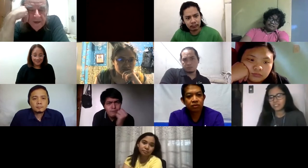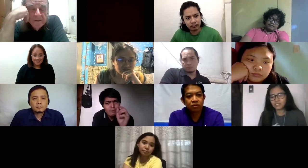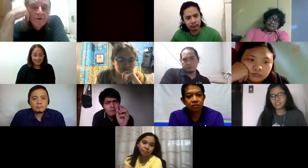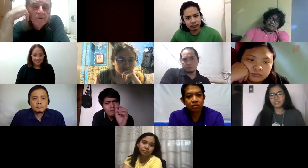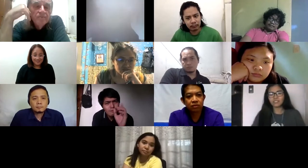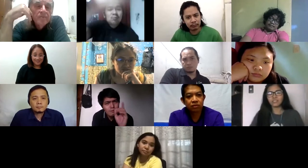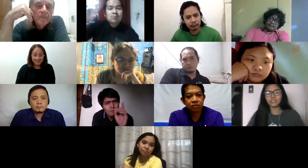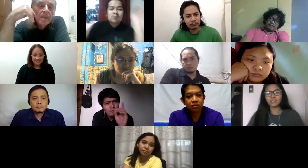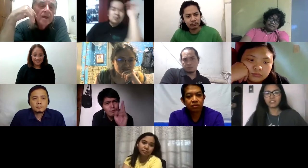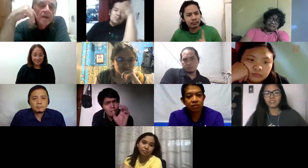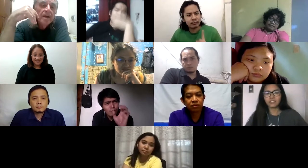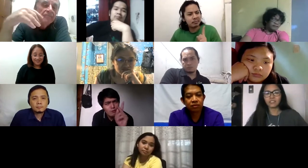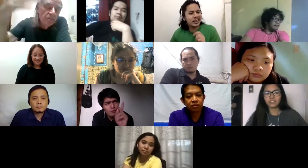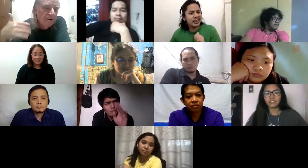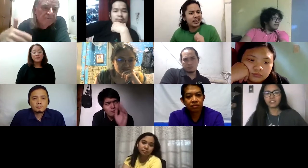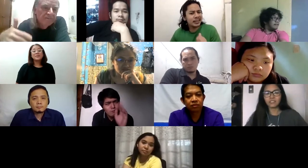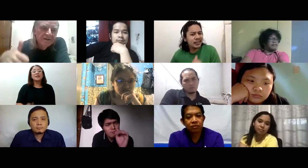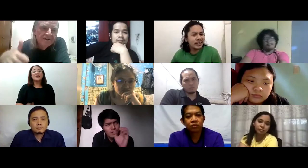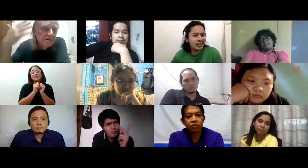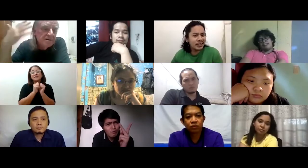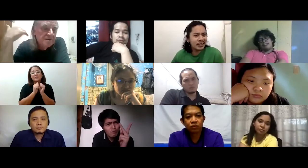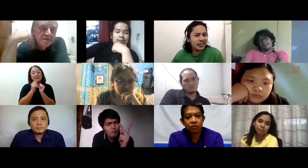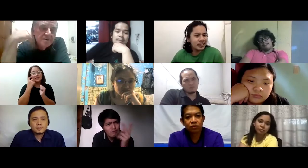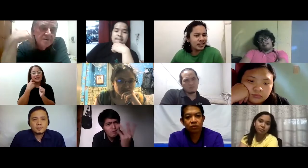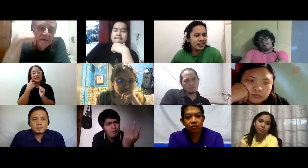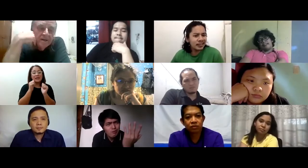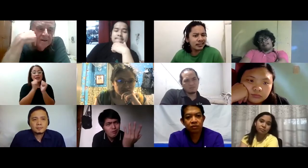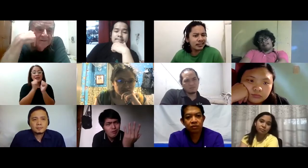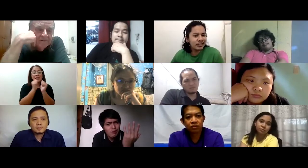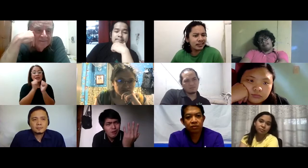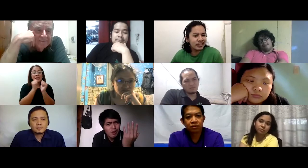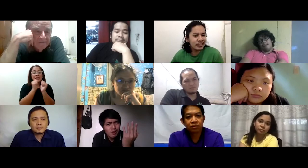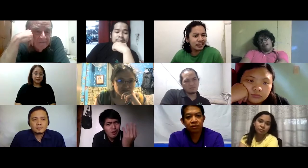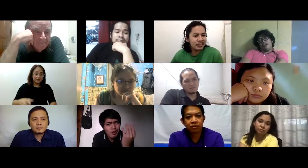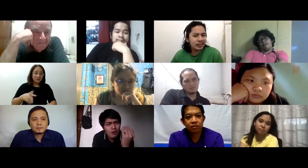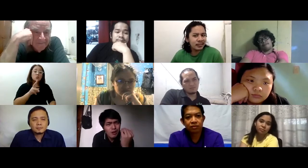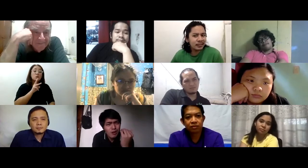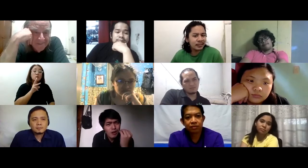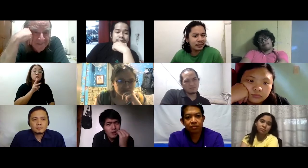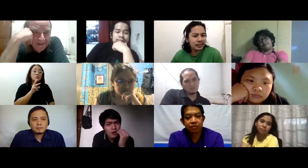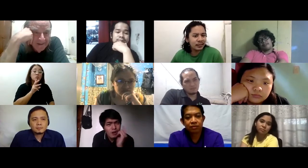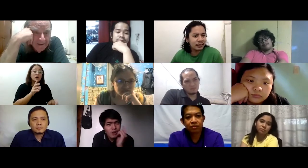Okay, so if you put water on the duck's back, it just runs off. It doesn't stay there.